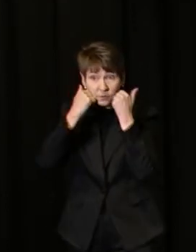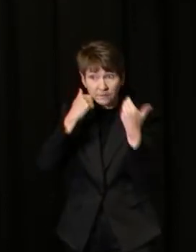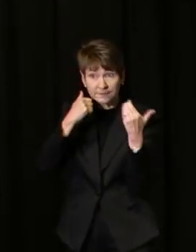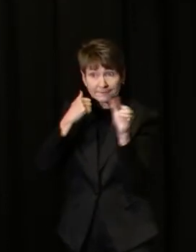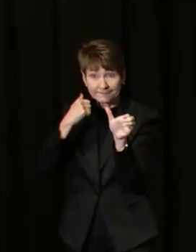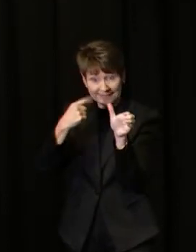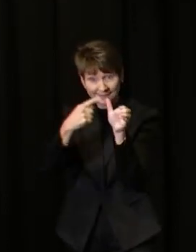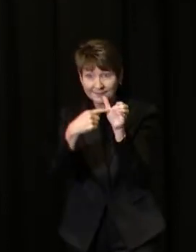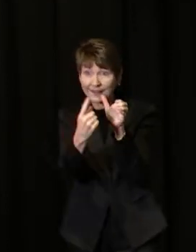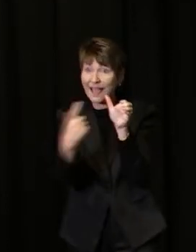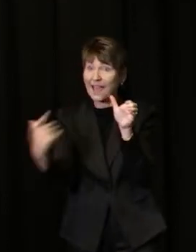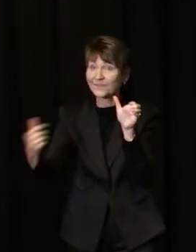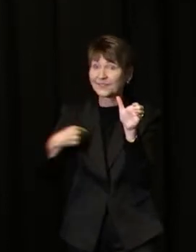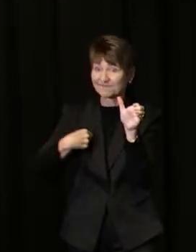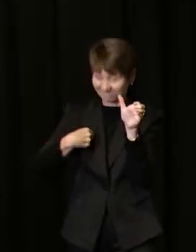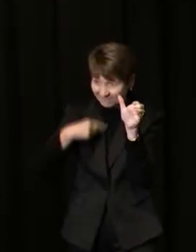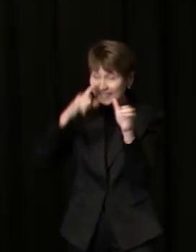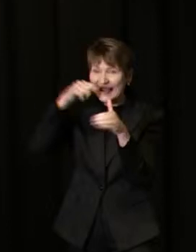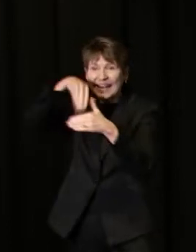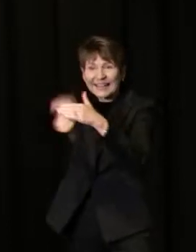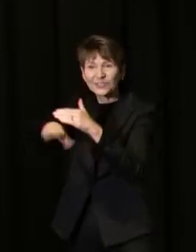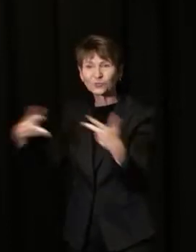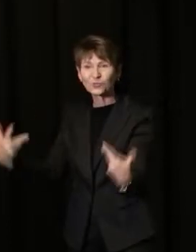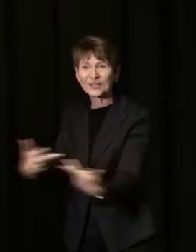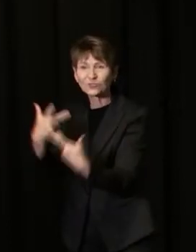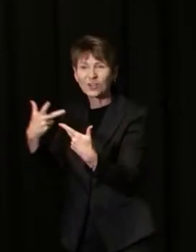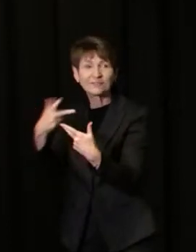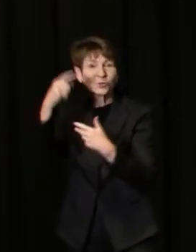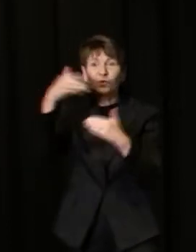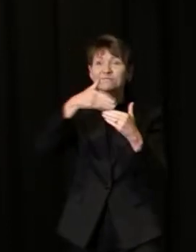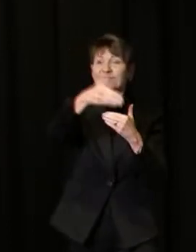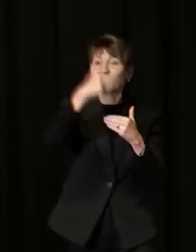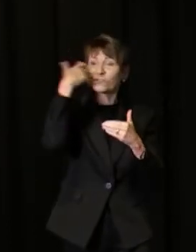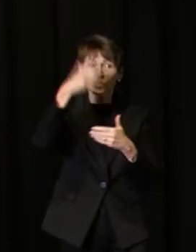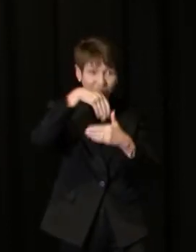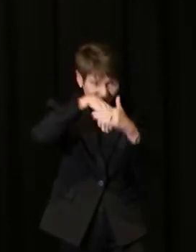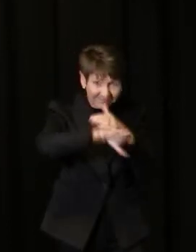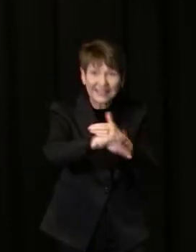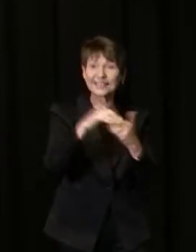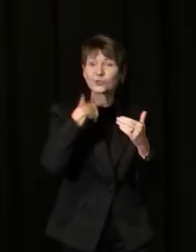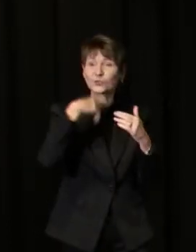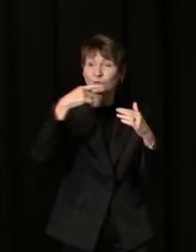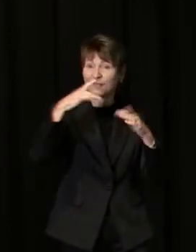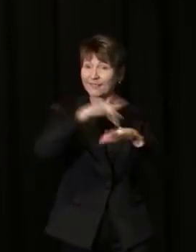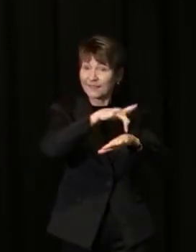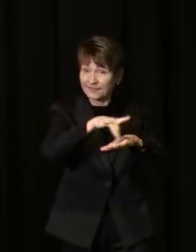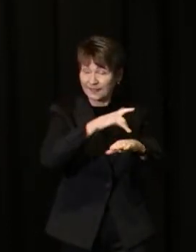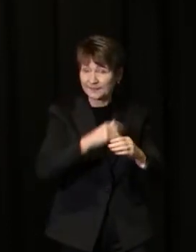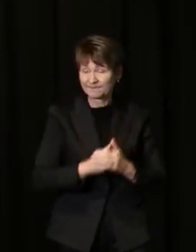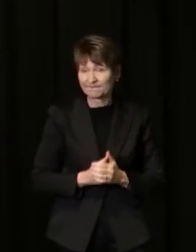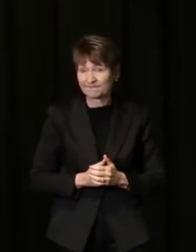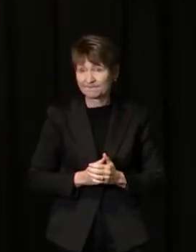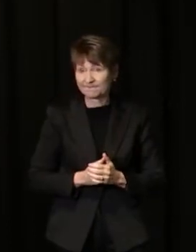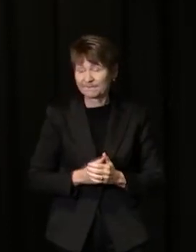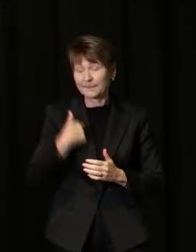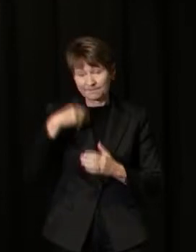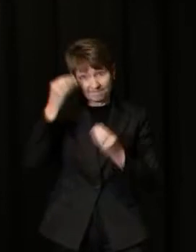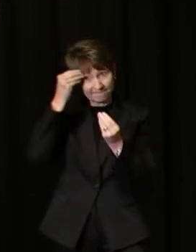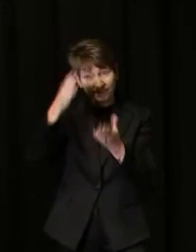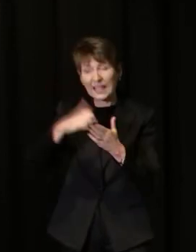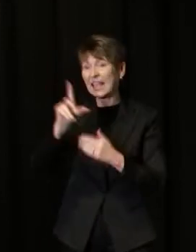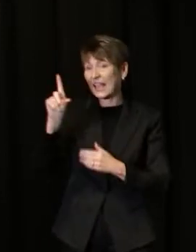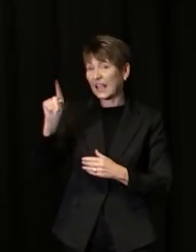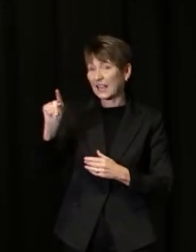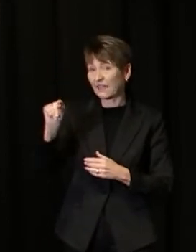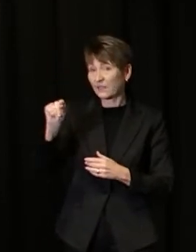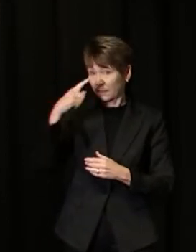Victorians who've had at least one dose. Now, I'm sad to have to report that there are 11 people who have passed away